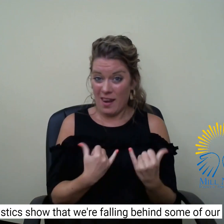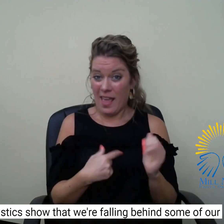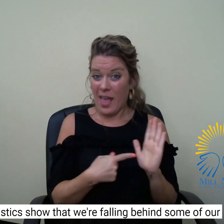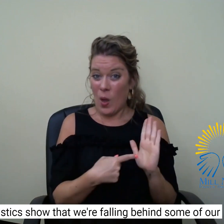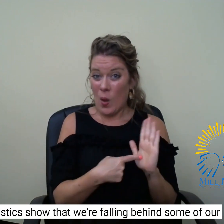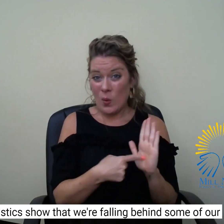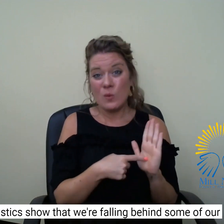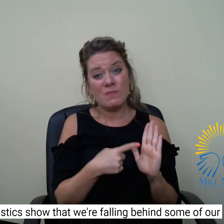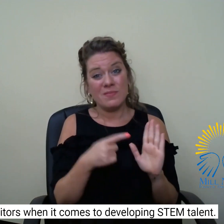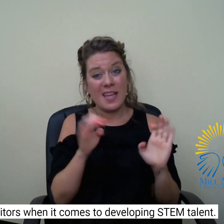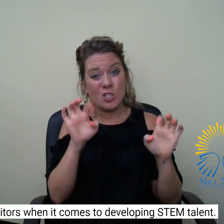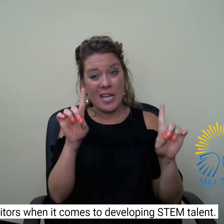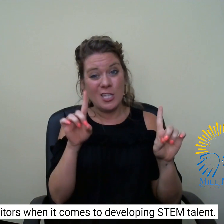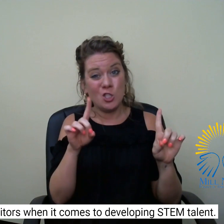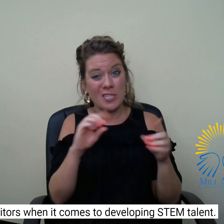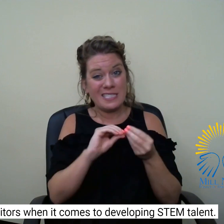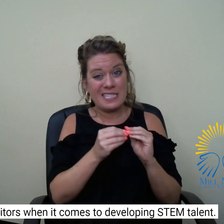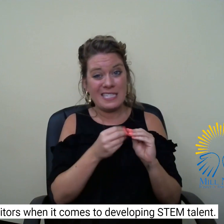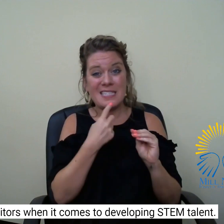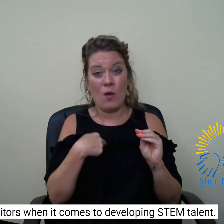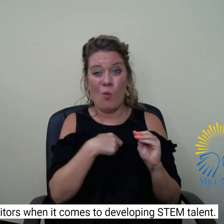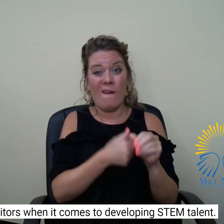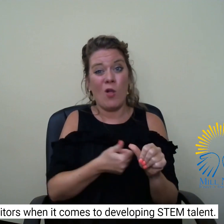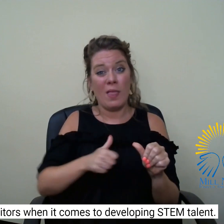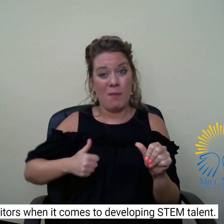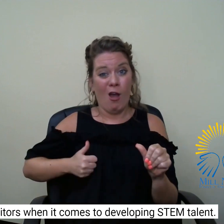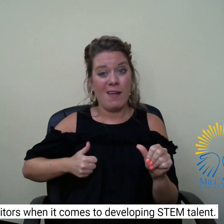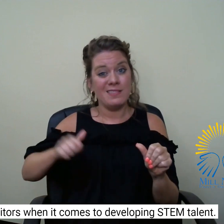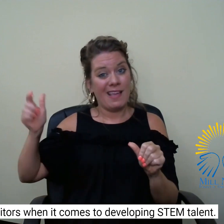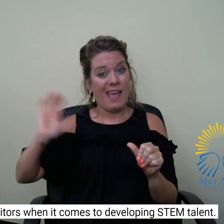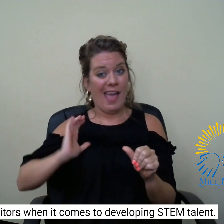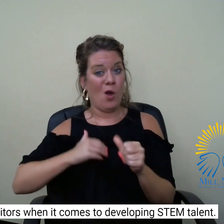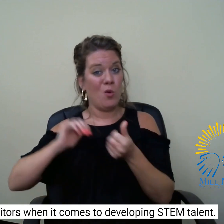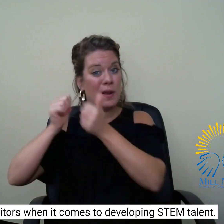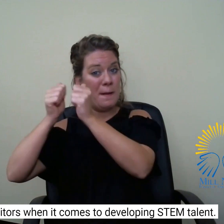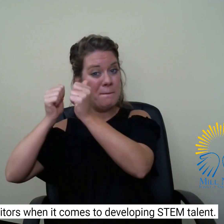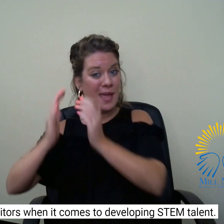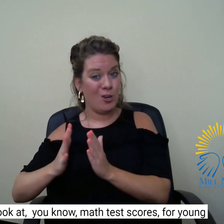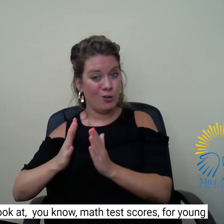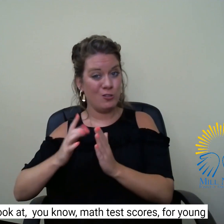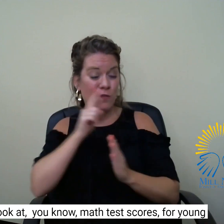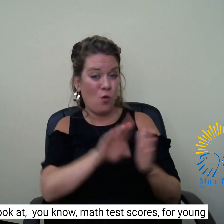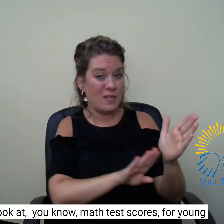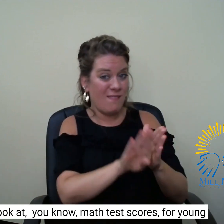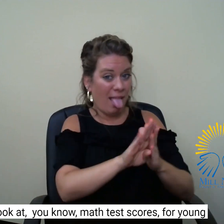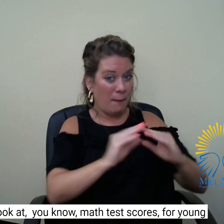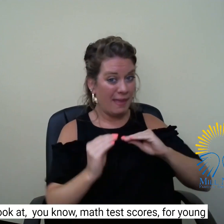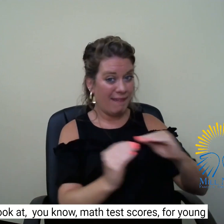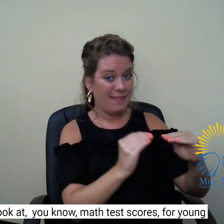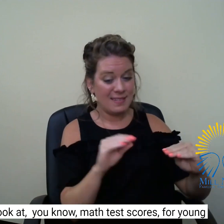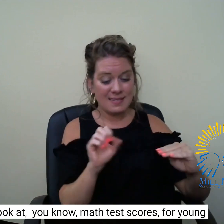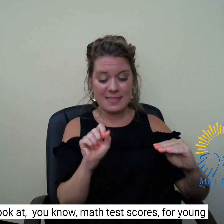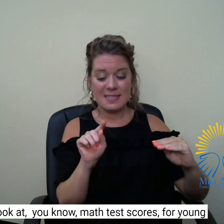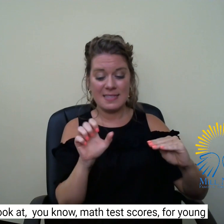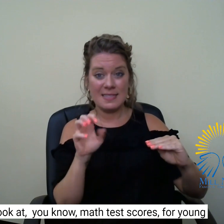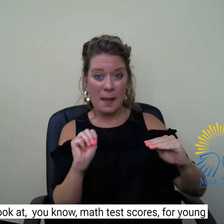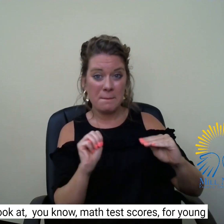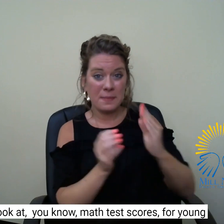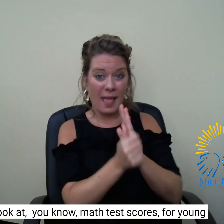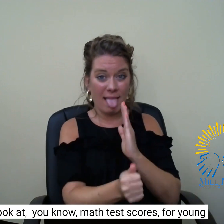behind some of our key global competitors when it comes to developing STEM talent. When you just look at math test scores for